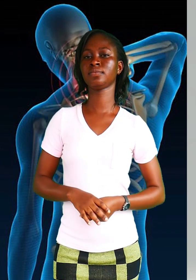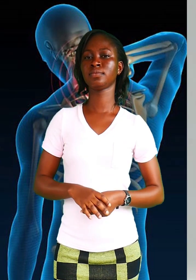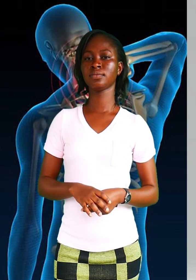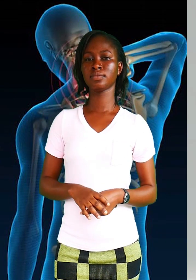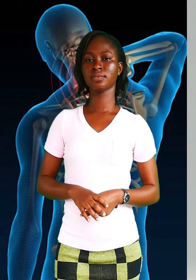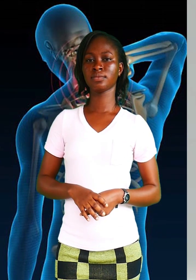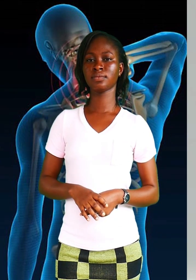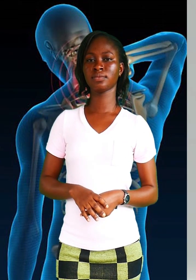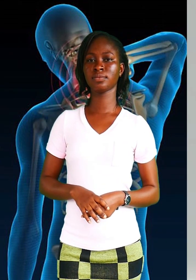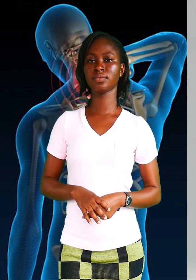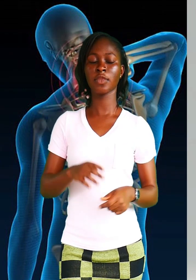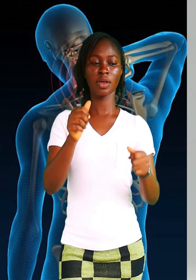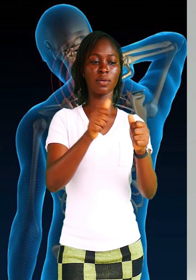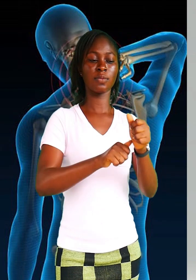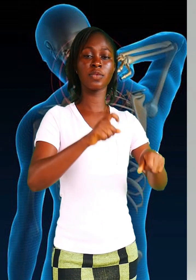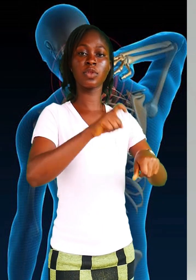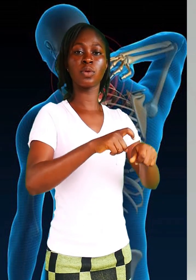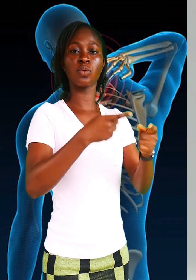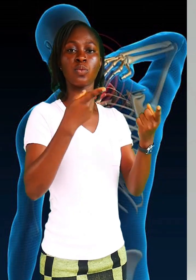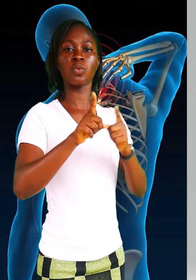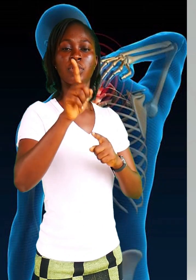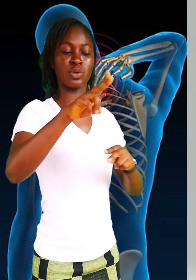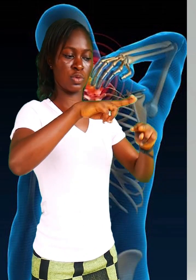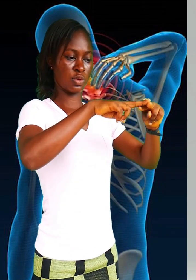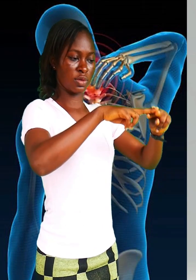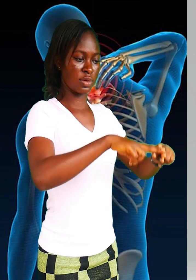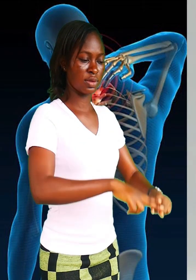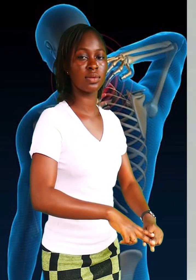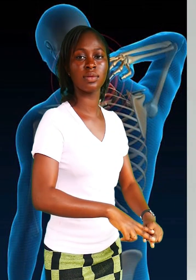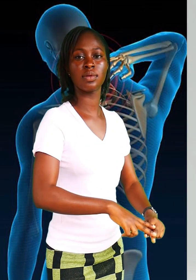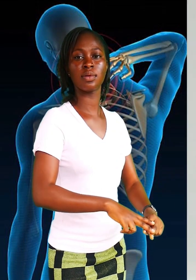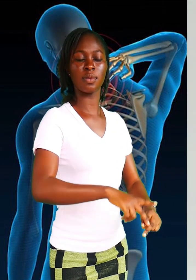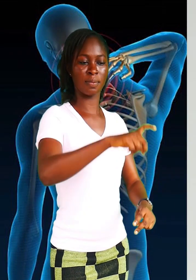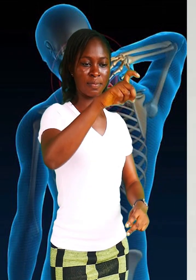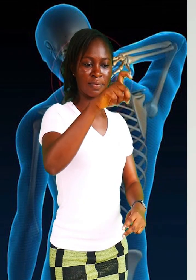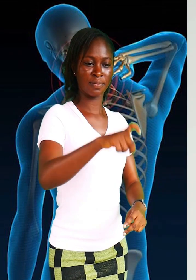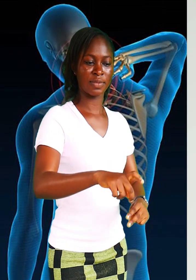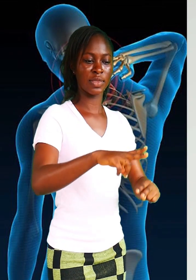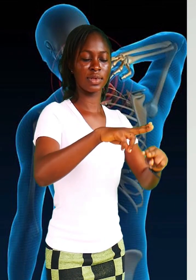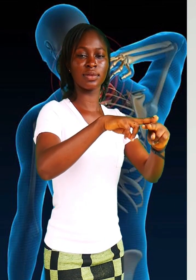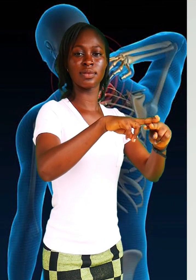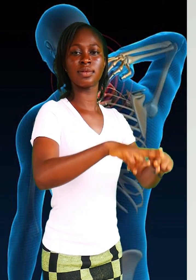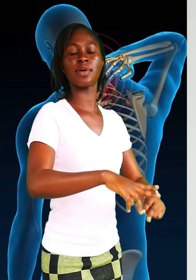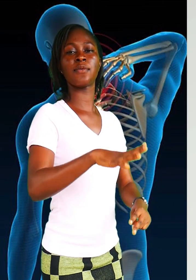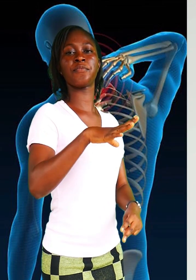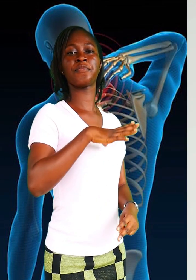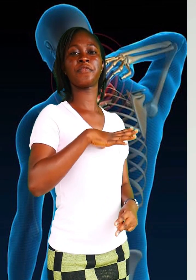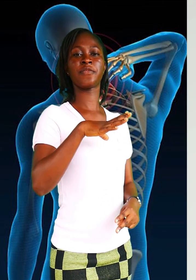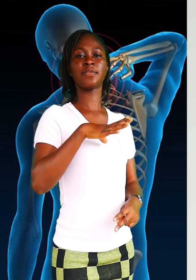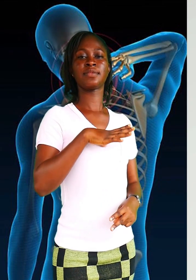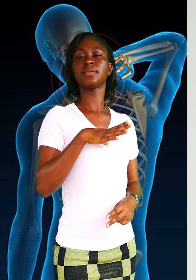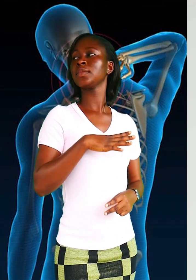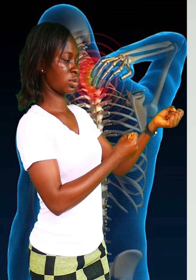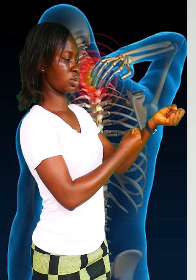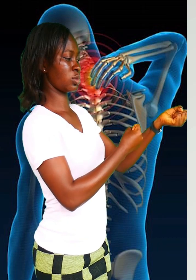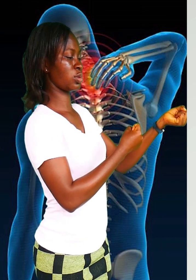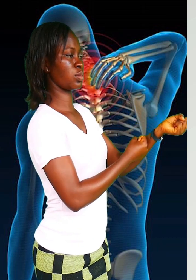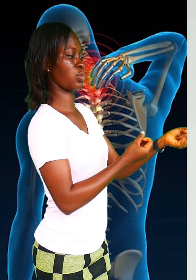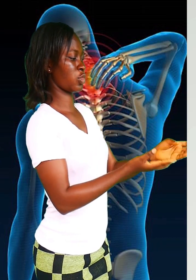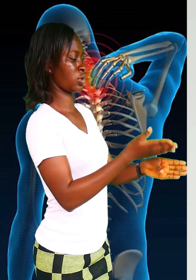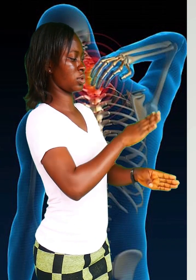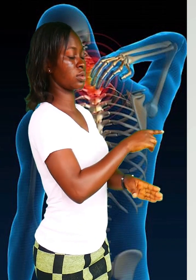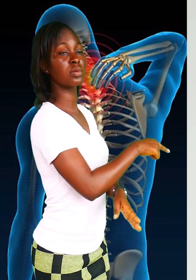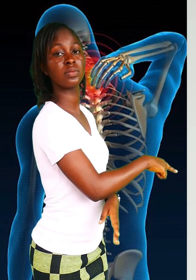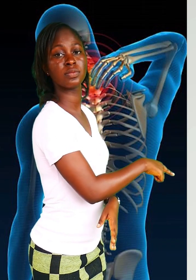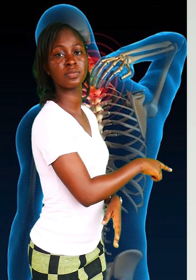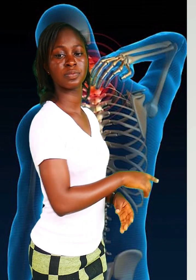bia atenase se wo topem akonwa no so to pima kunyana na fe wudi wachi atwere ene na ye atenase aye musa